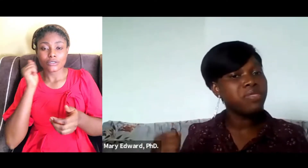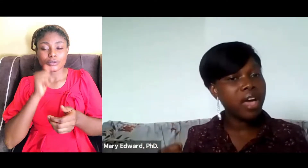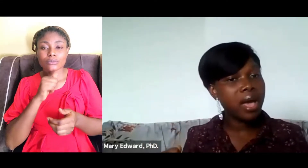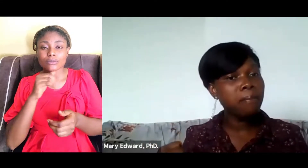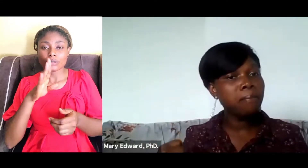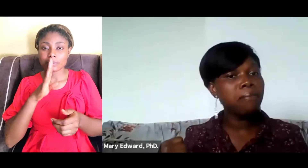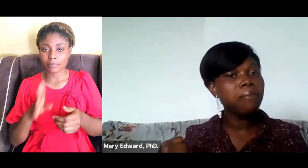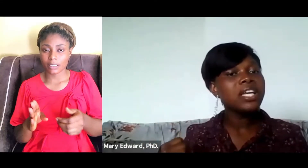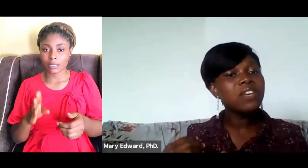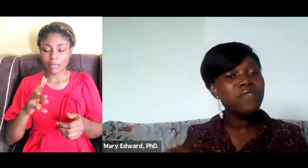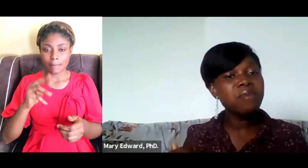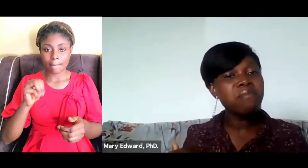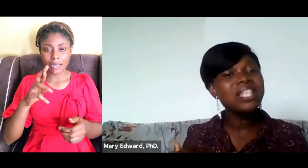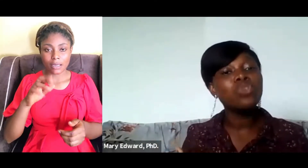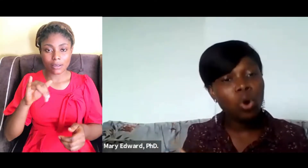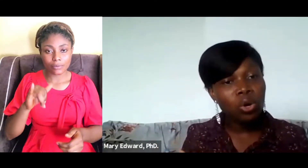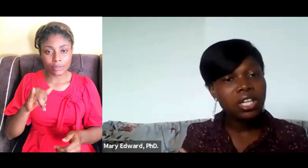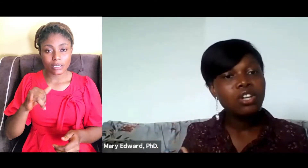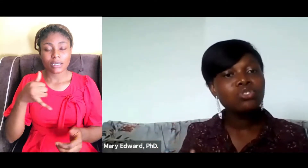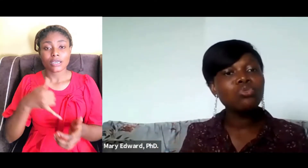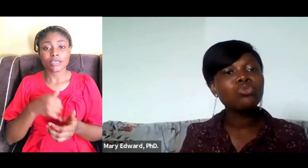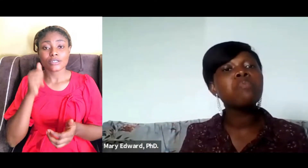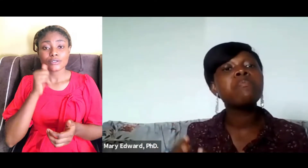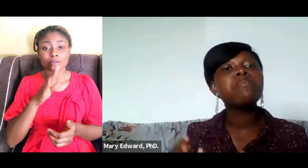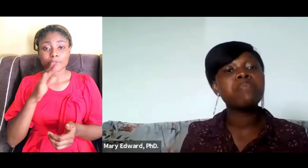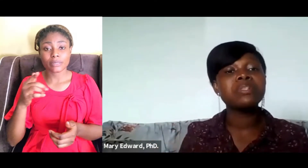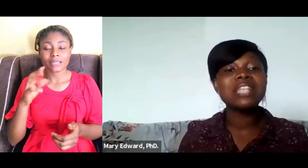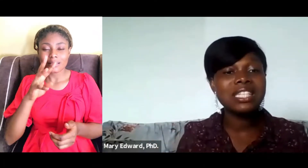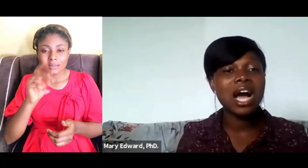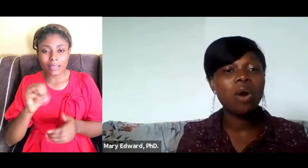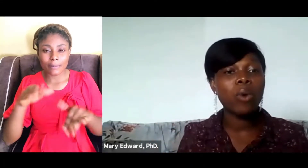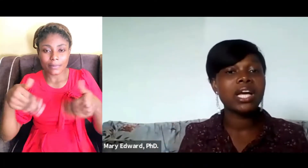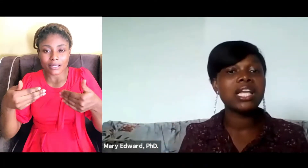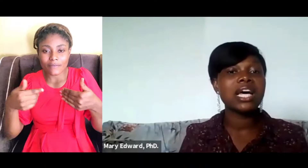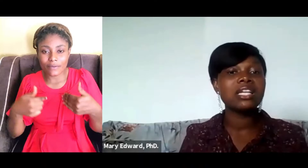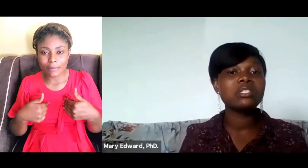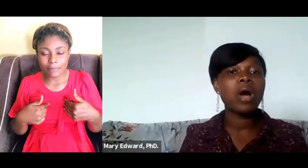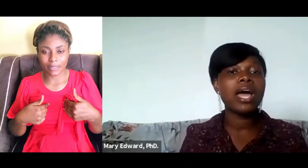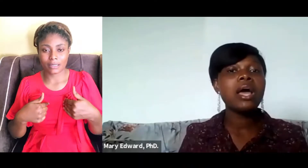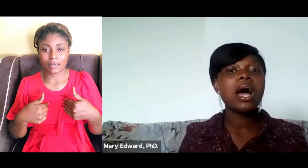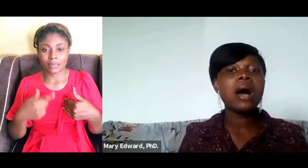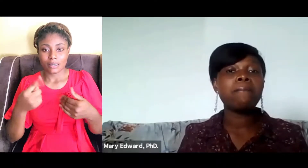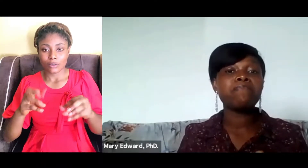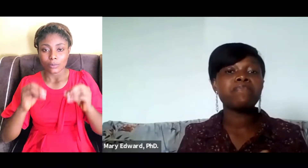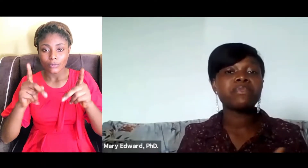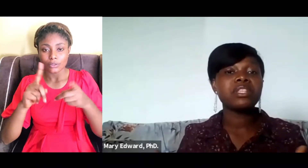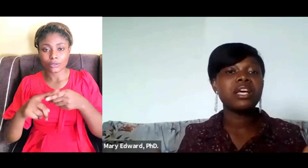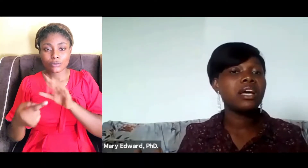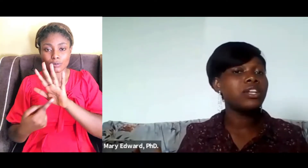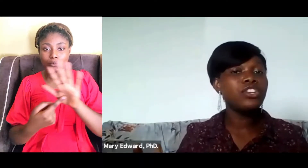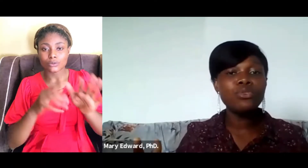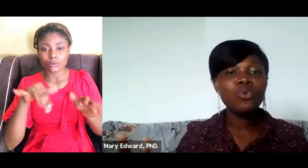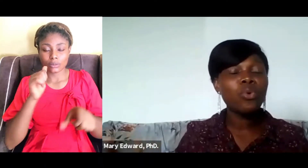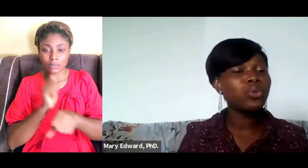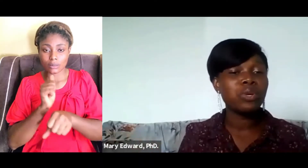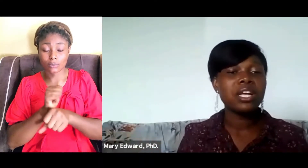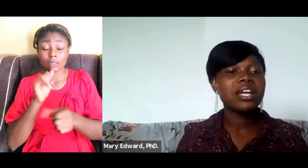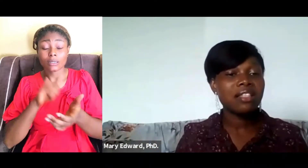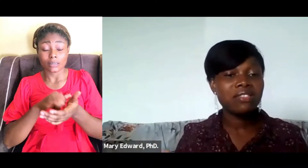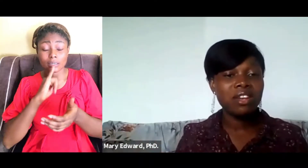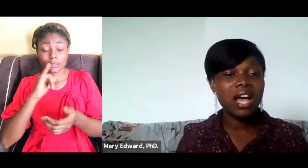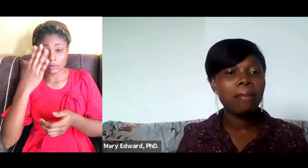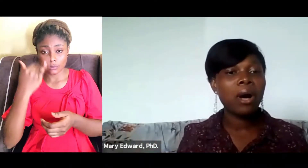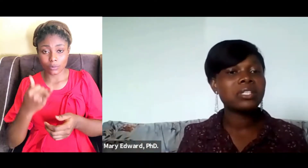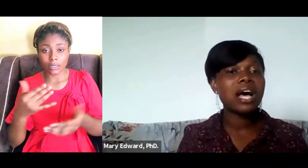forefront. It should be them giving me the nod to present their work. And that is why the new quote